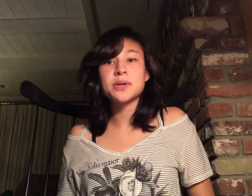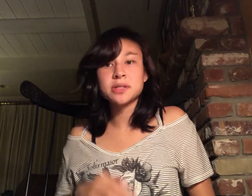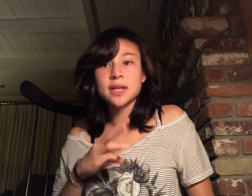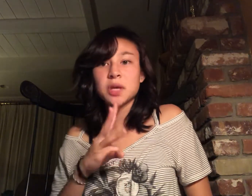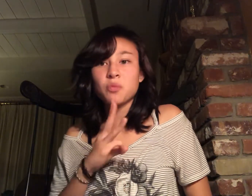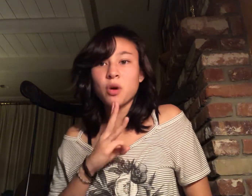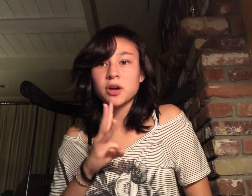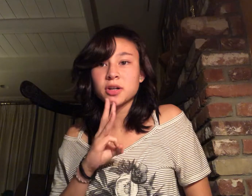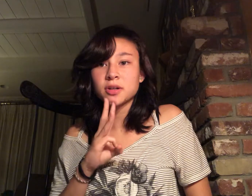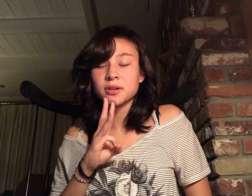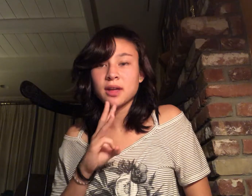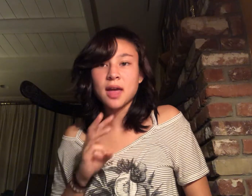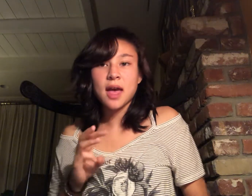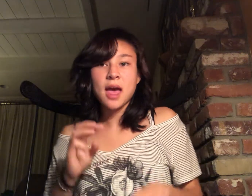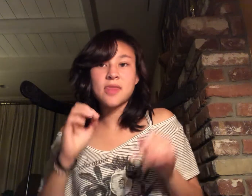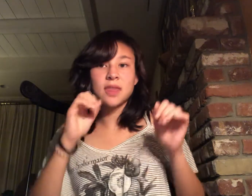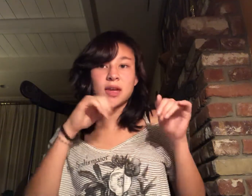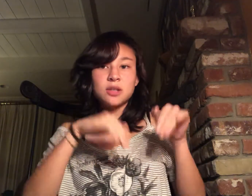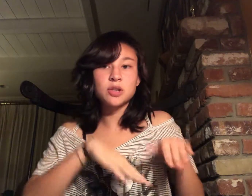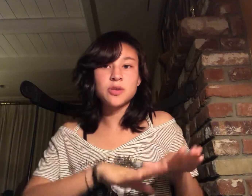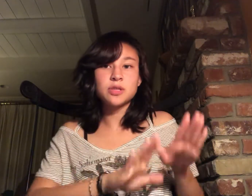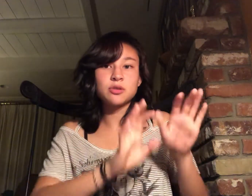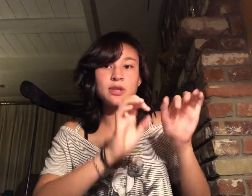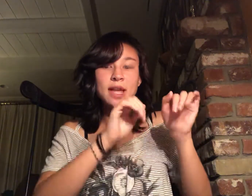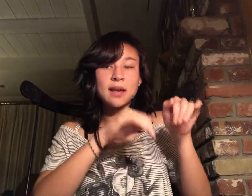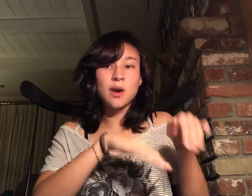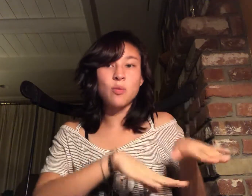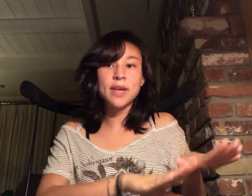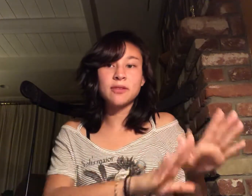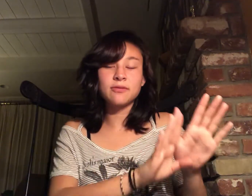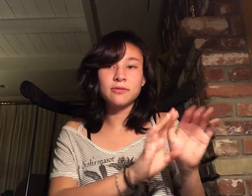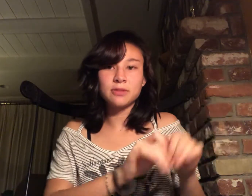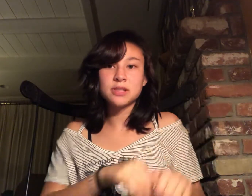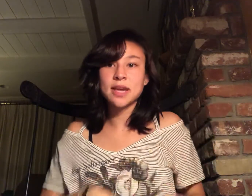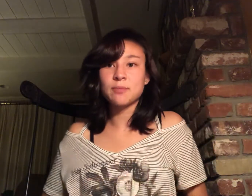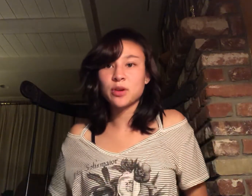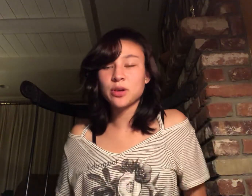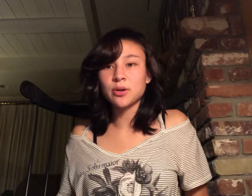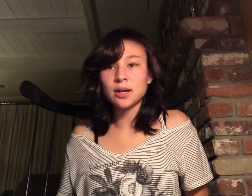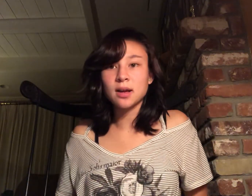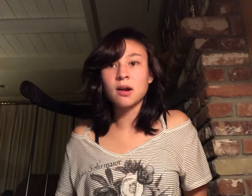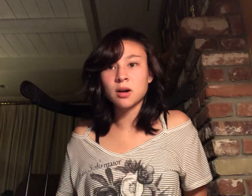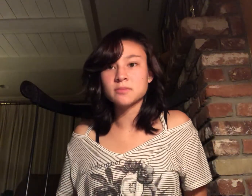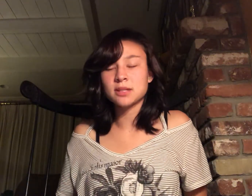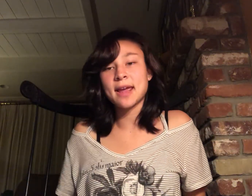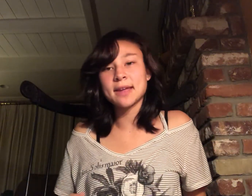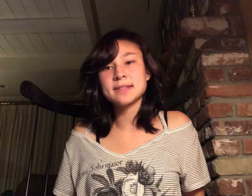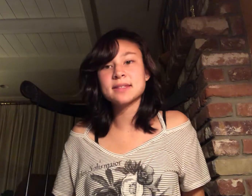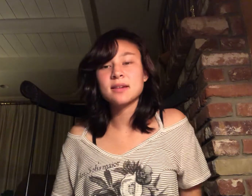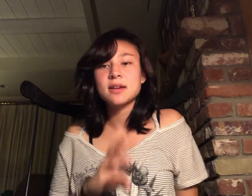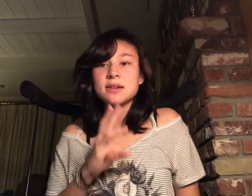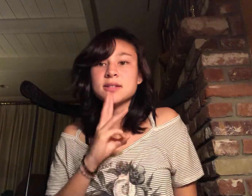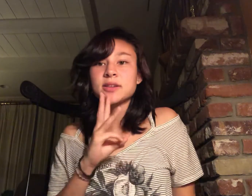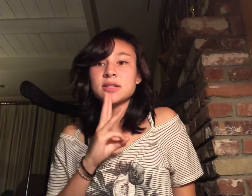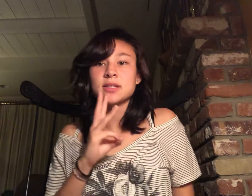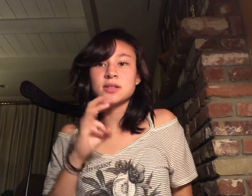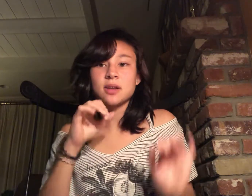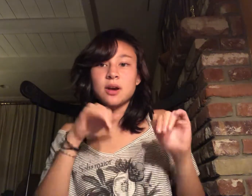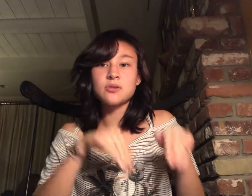to sign water. And then you're going to create a wave shape with your arms and hands. So this is